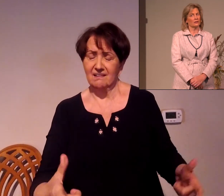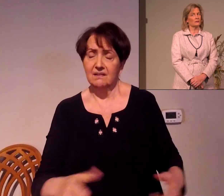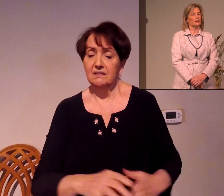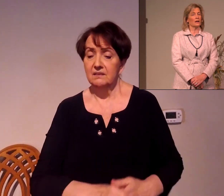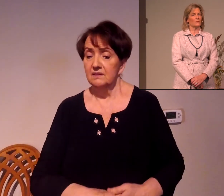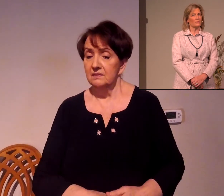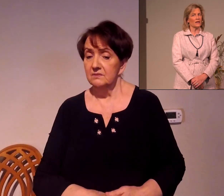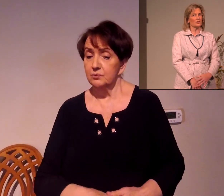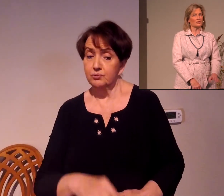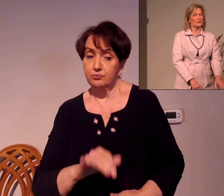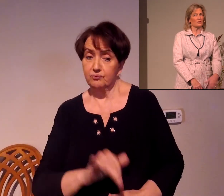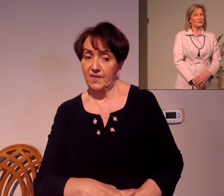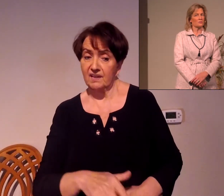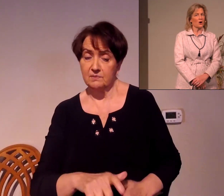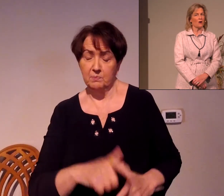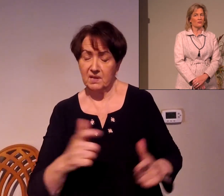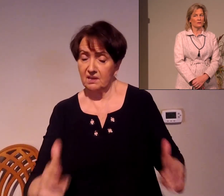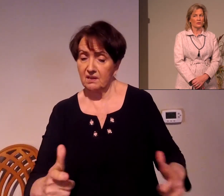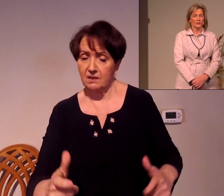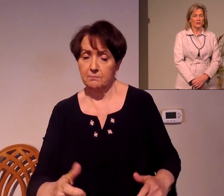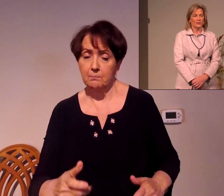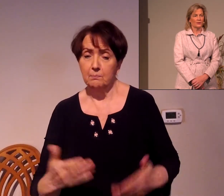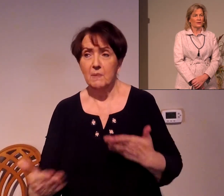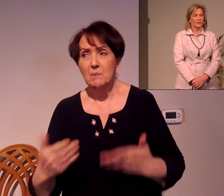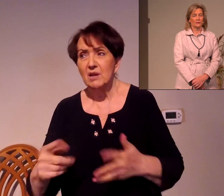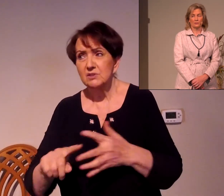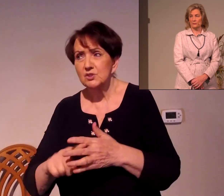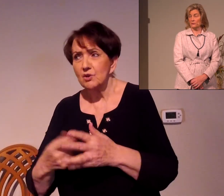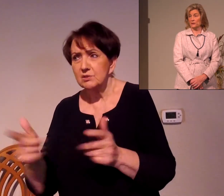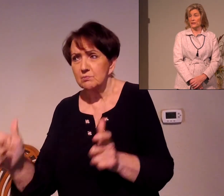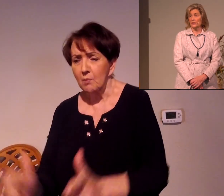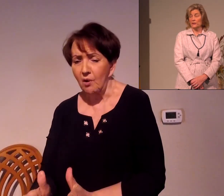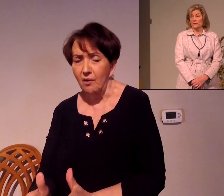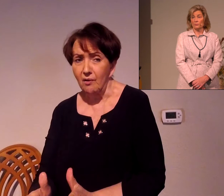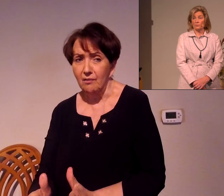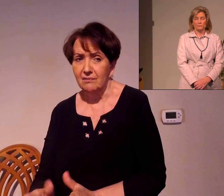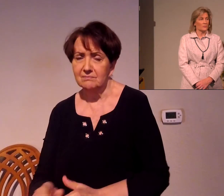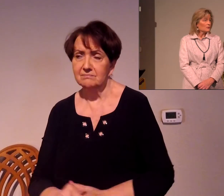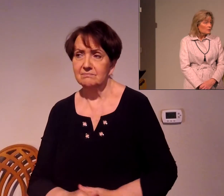big. Maybe I should start small.